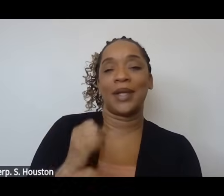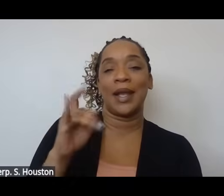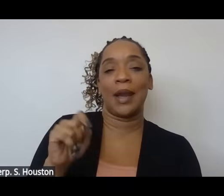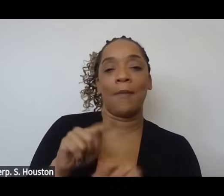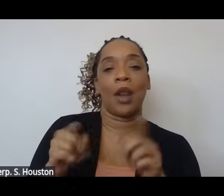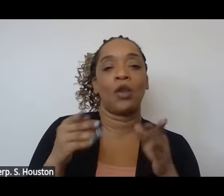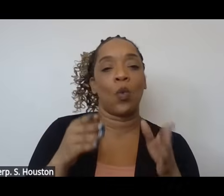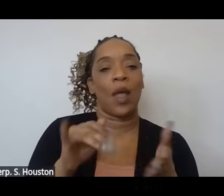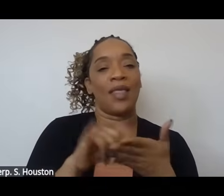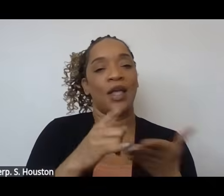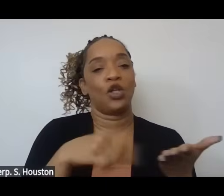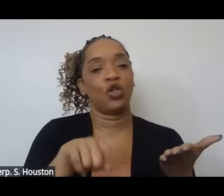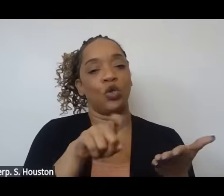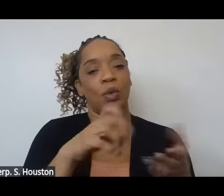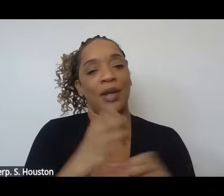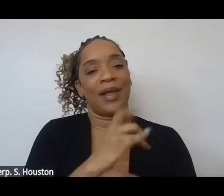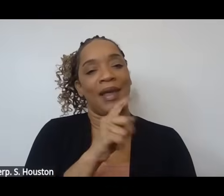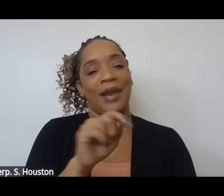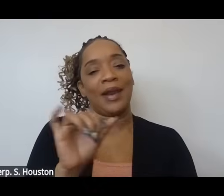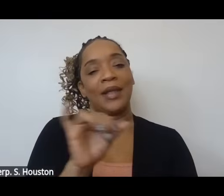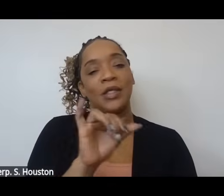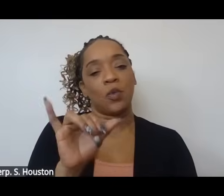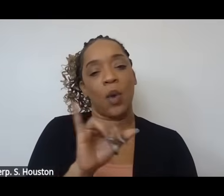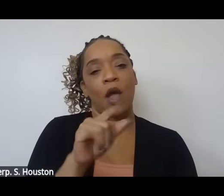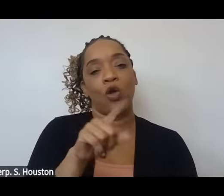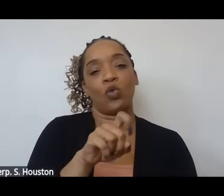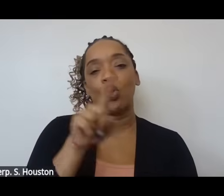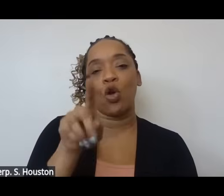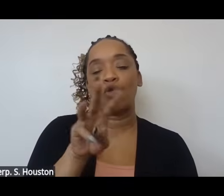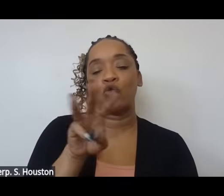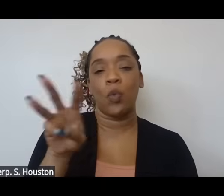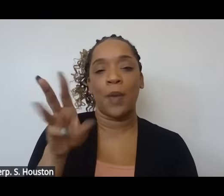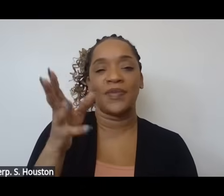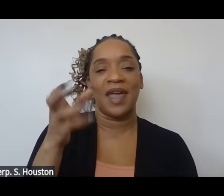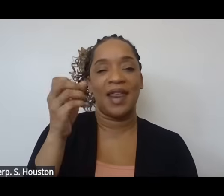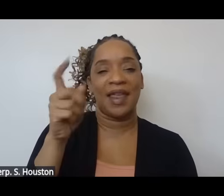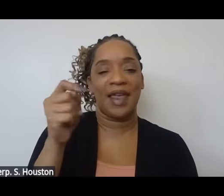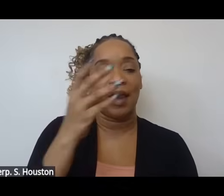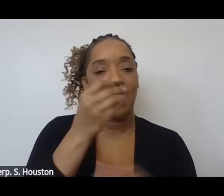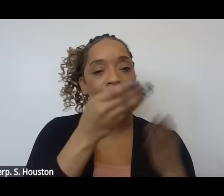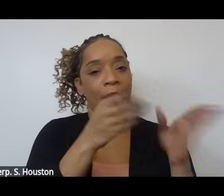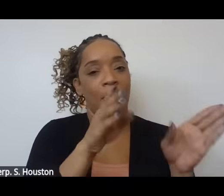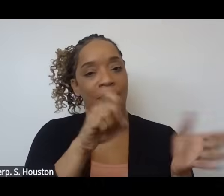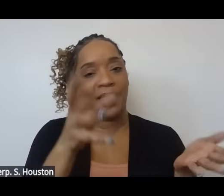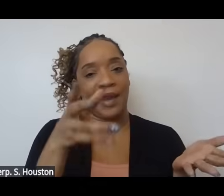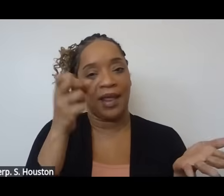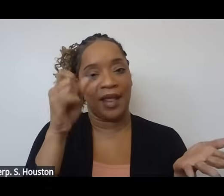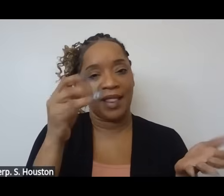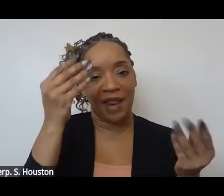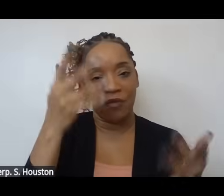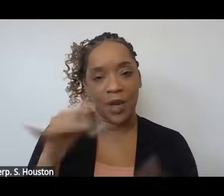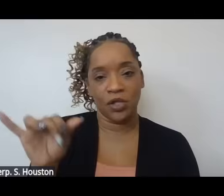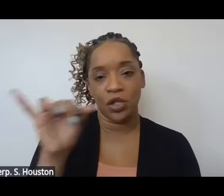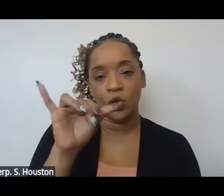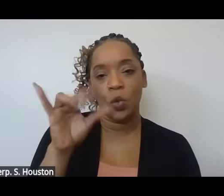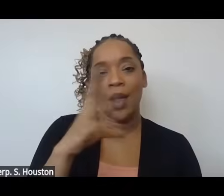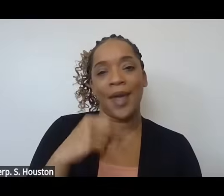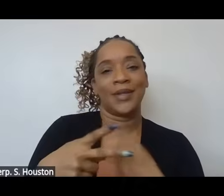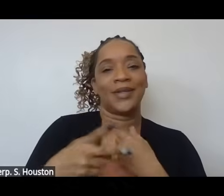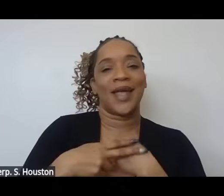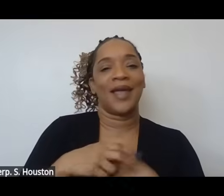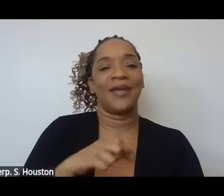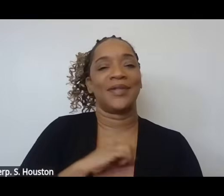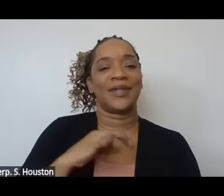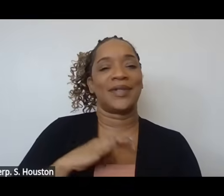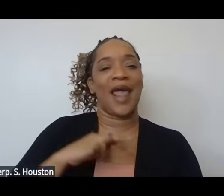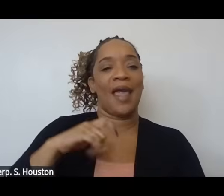you can go to the board's website and be able to get it, but then the public can get it as well, and it saves staff the time from having